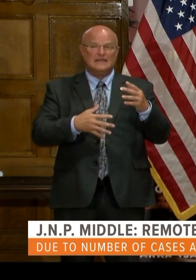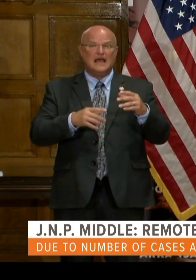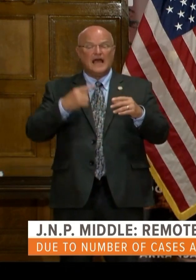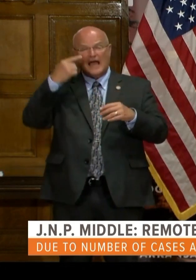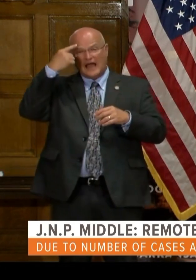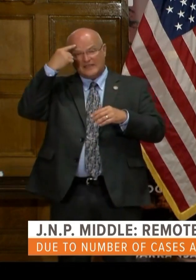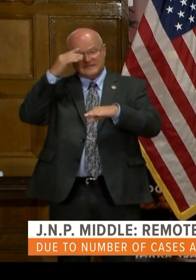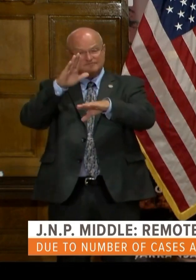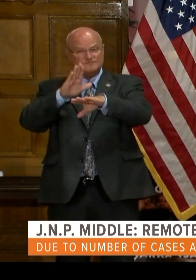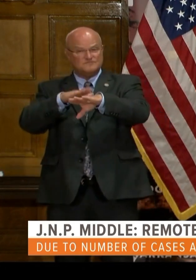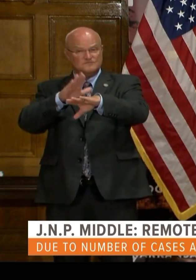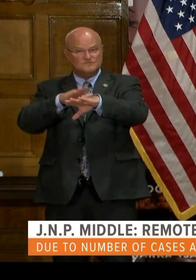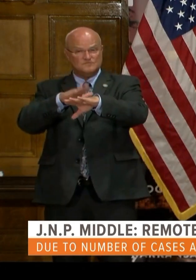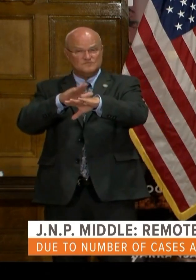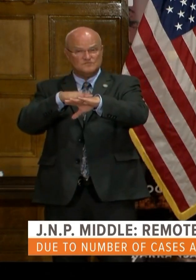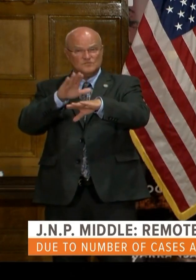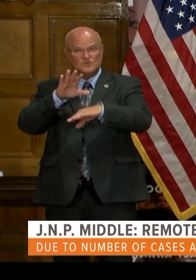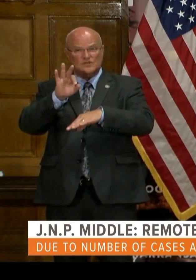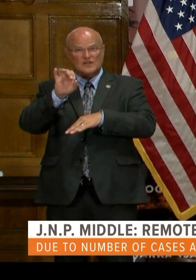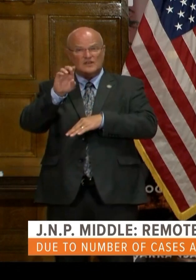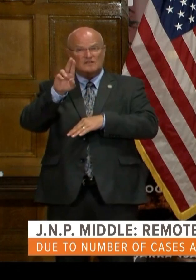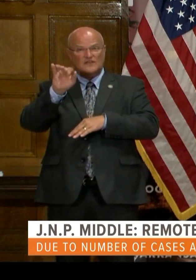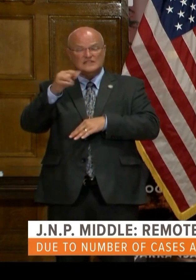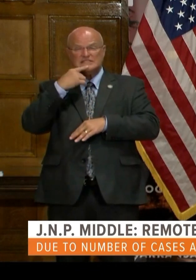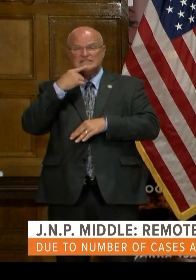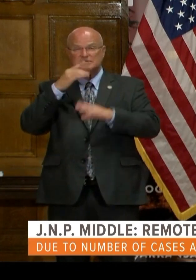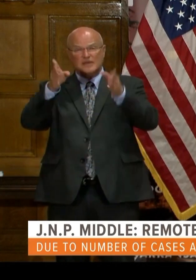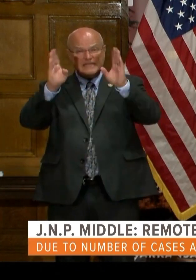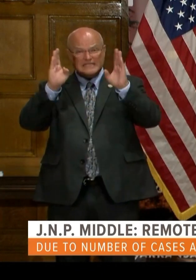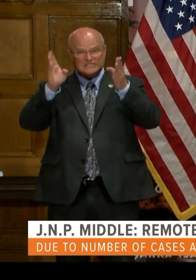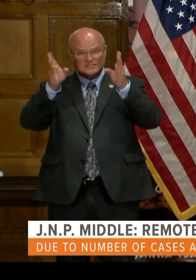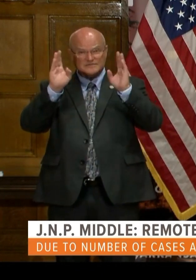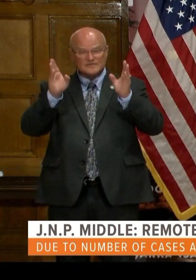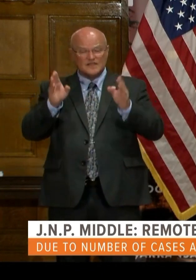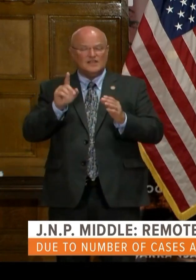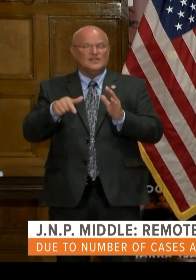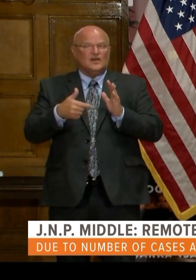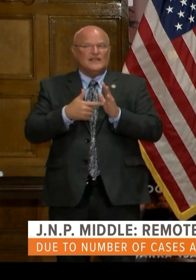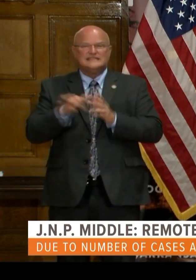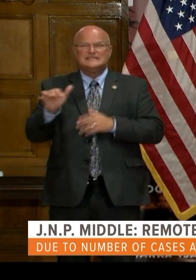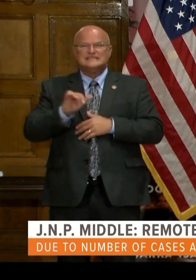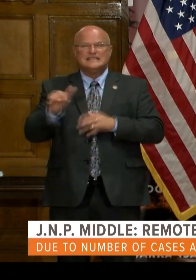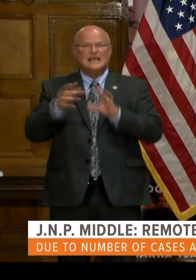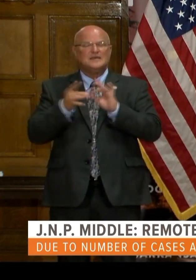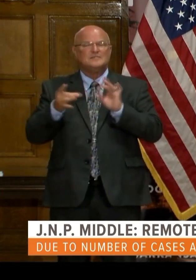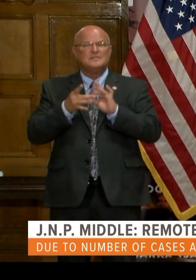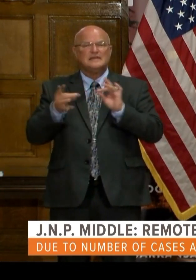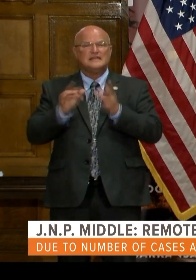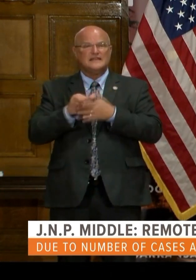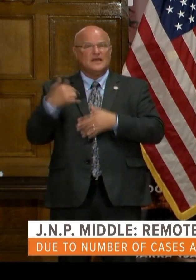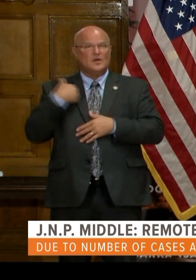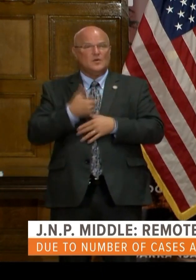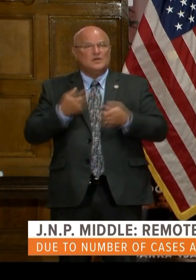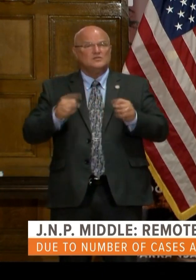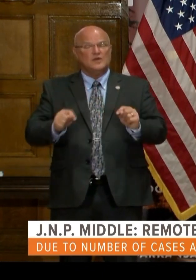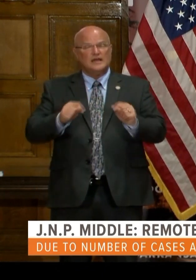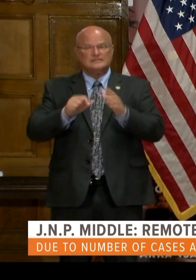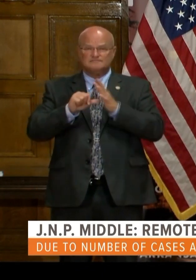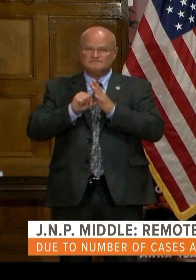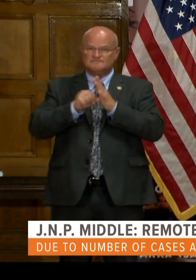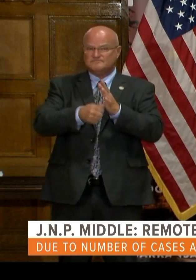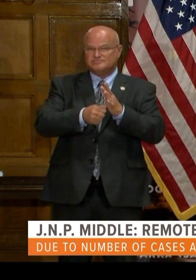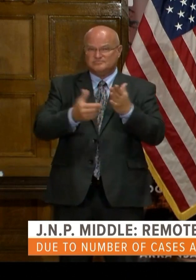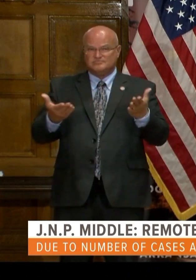him. He's not saying it's going to happen. He's saying pay attention. And so that's the same message that we're trying to reinforce